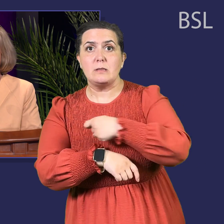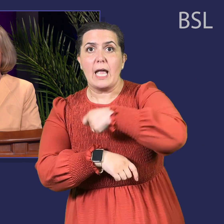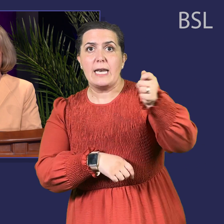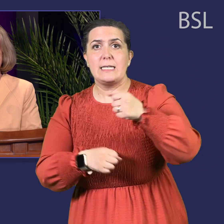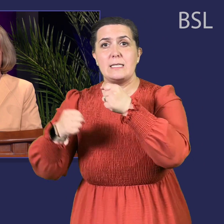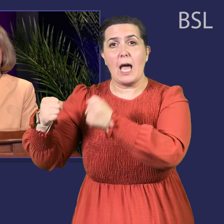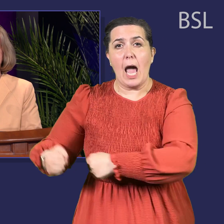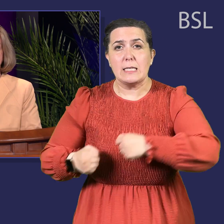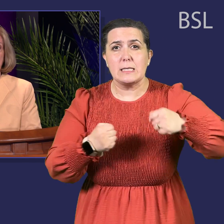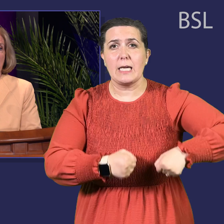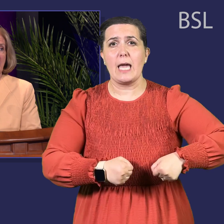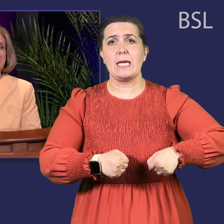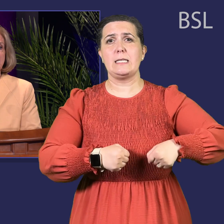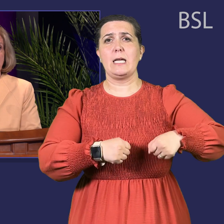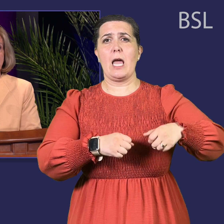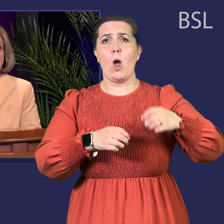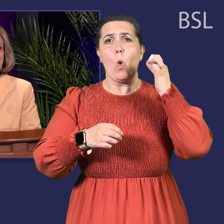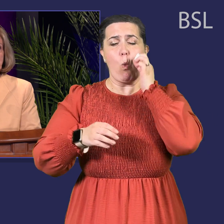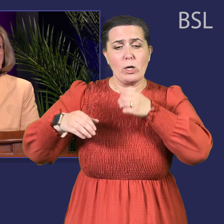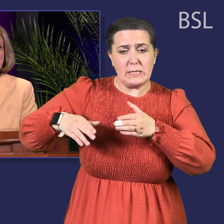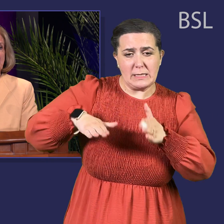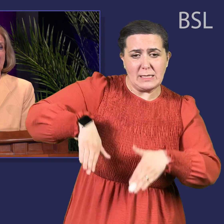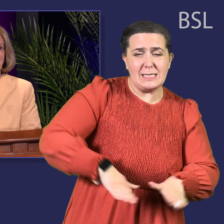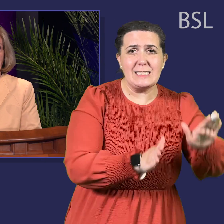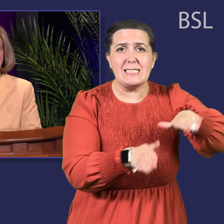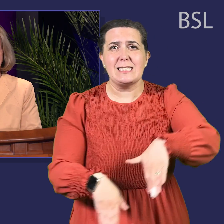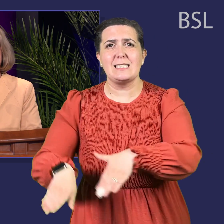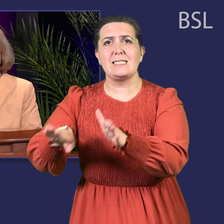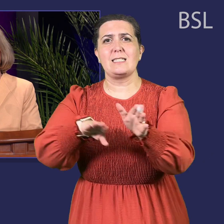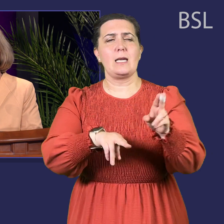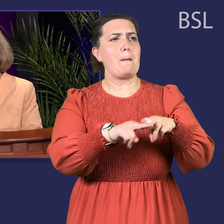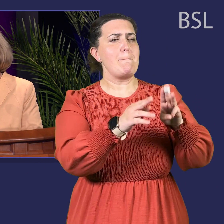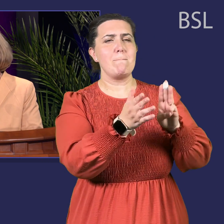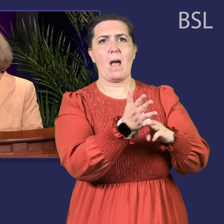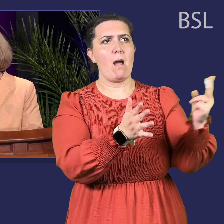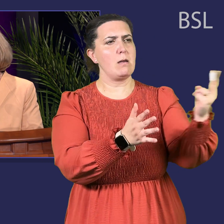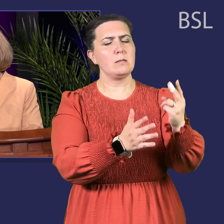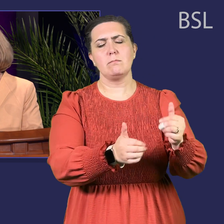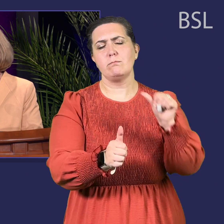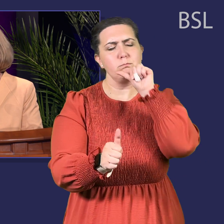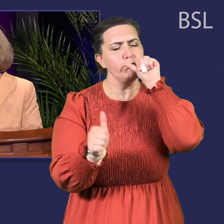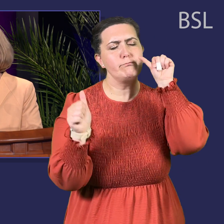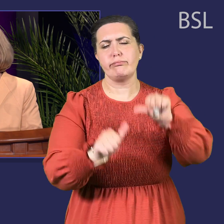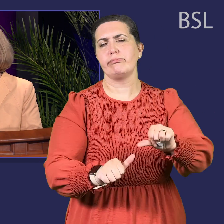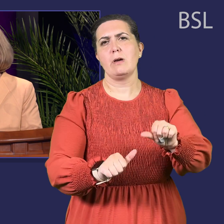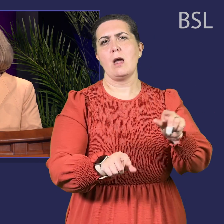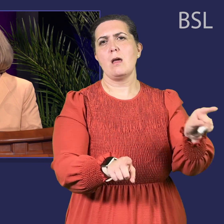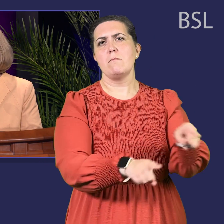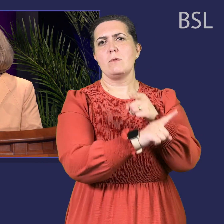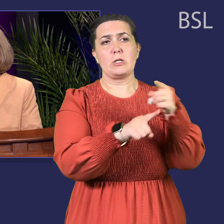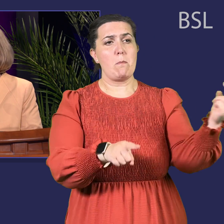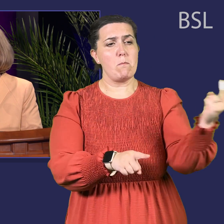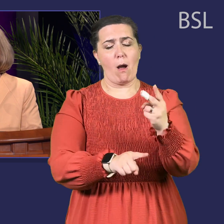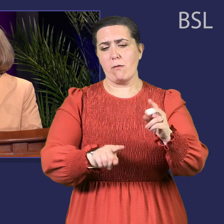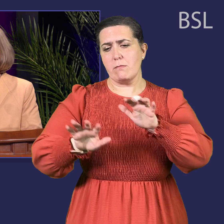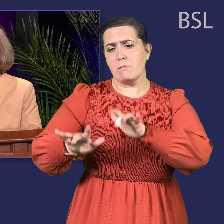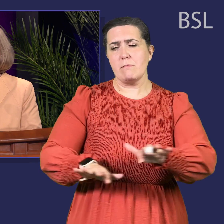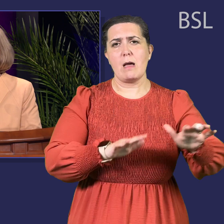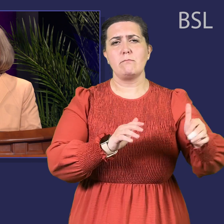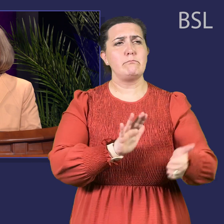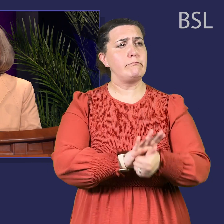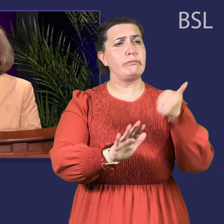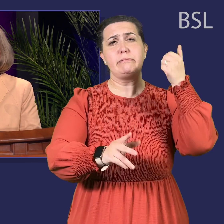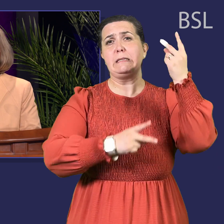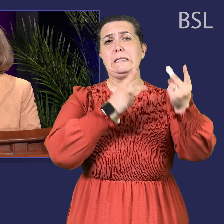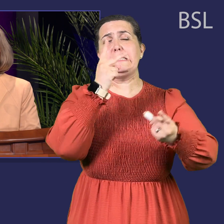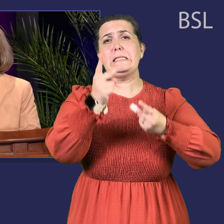taught us to play tennis, ice skate, snow ski, and water ski. Our parents loved music, both played the piano and